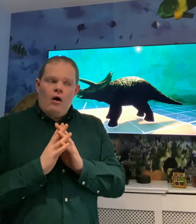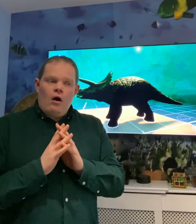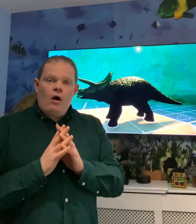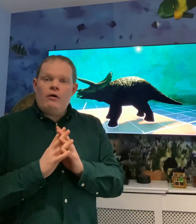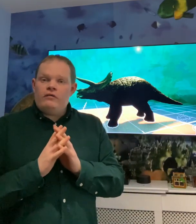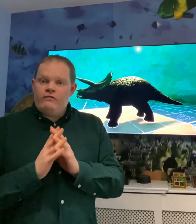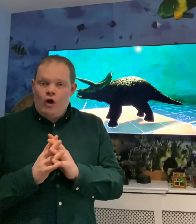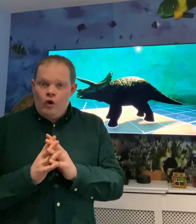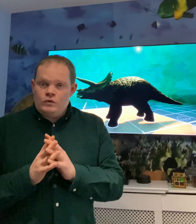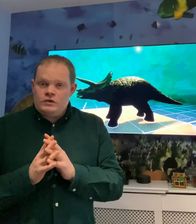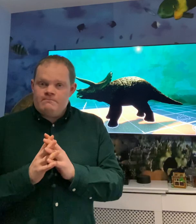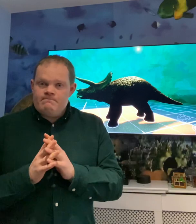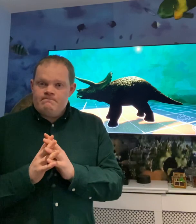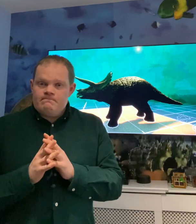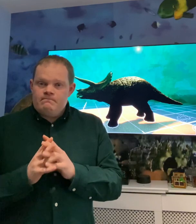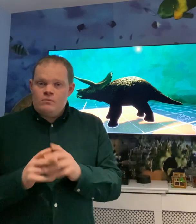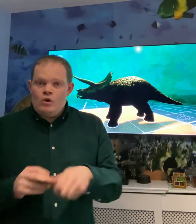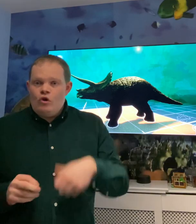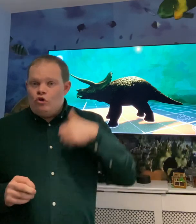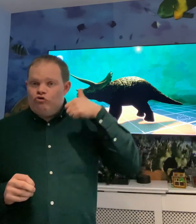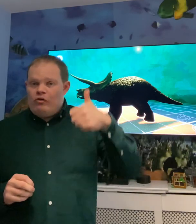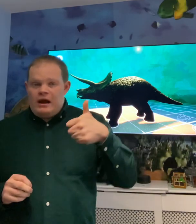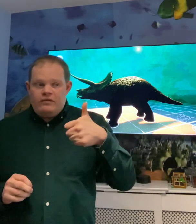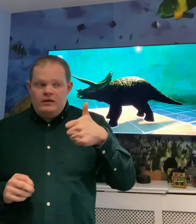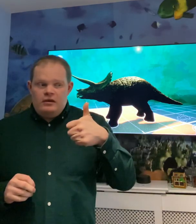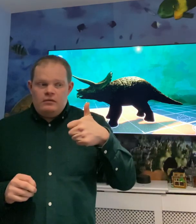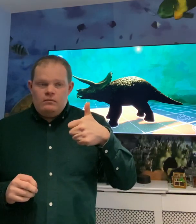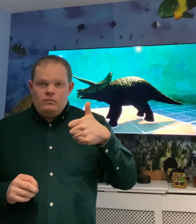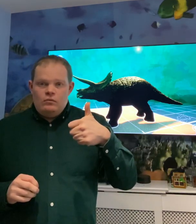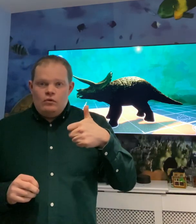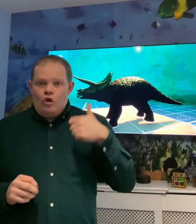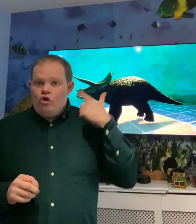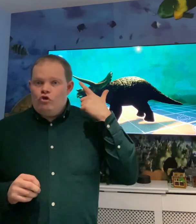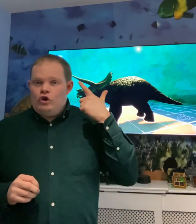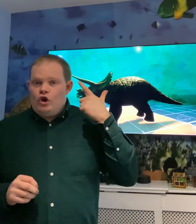are as follows: the Triassic, the